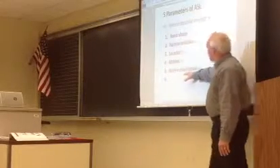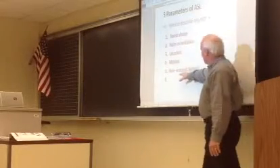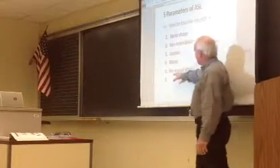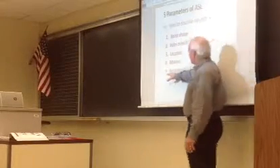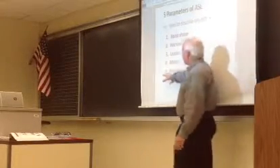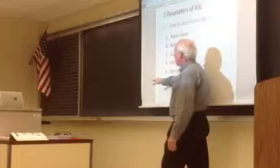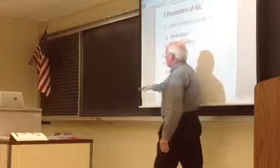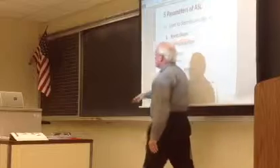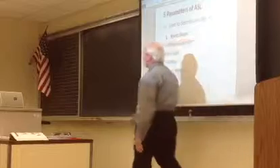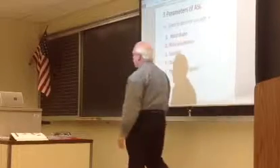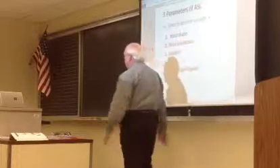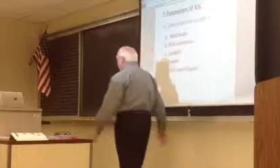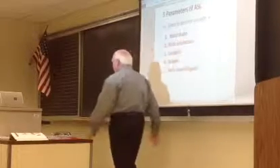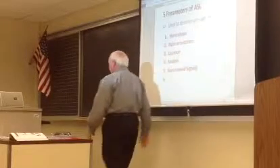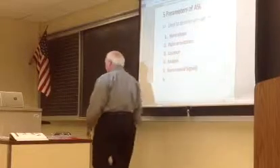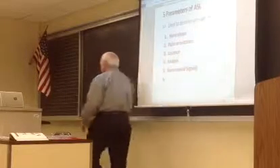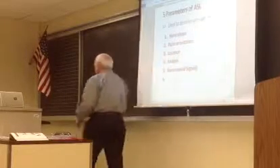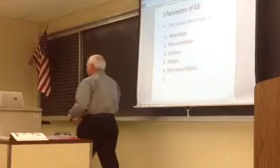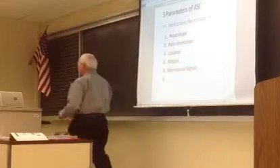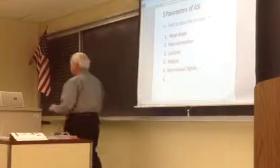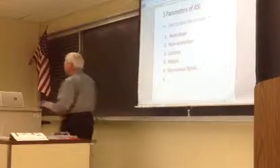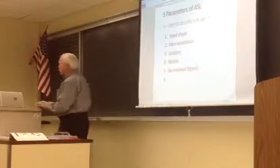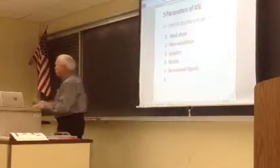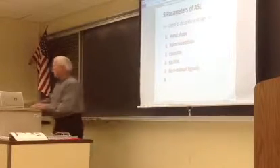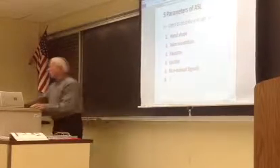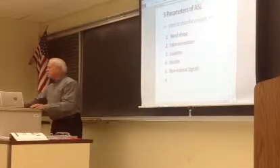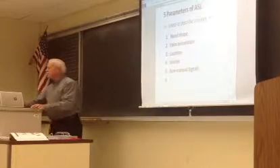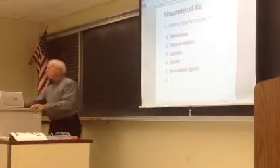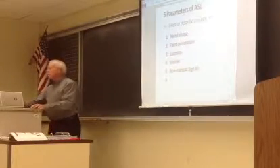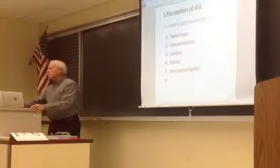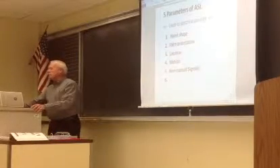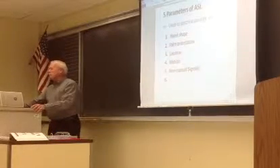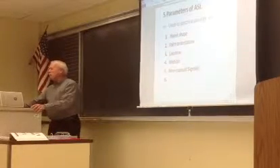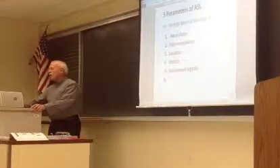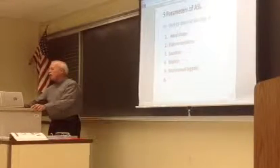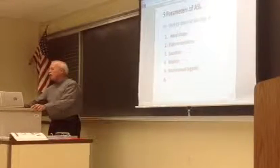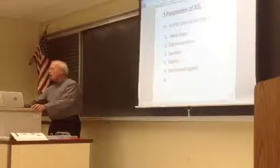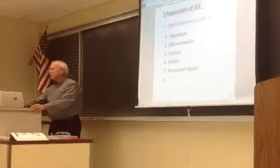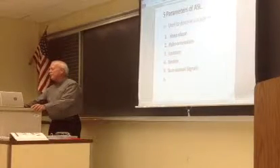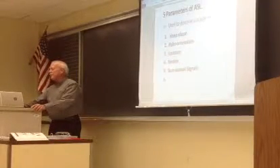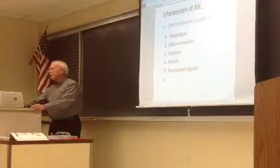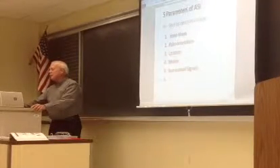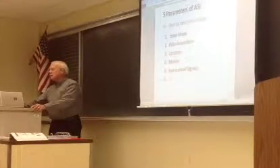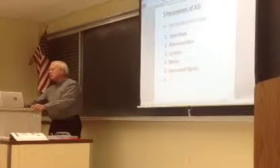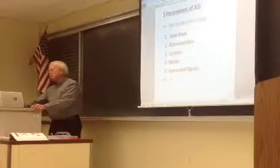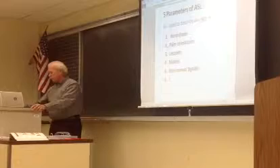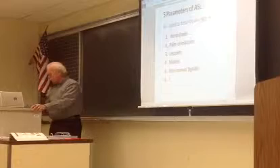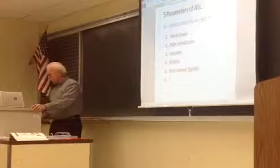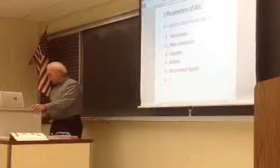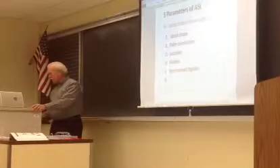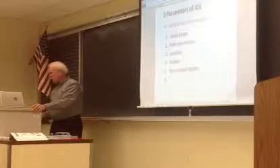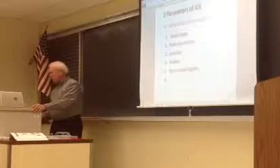one other thing, non-manual signals, that's a part of the signs that we've been using.